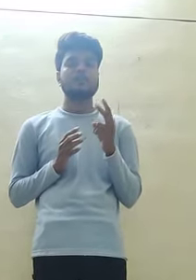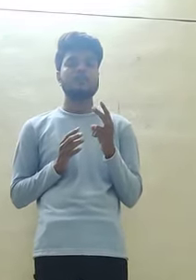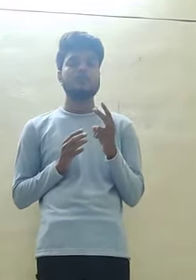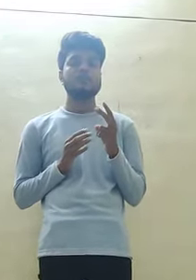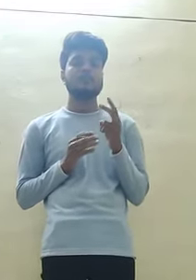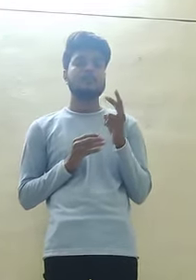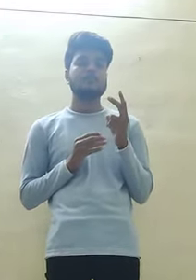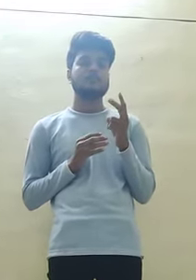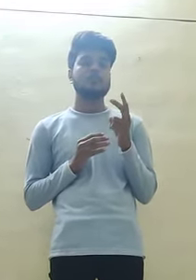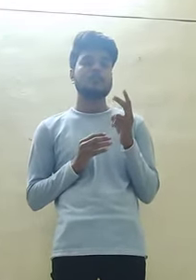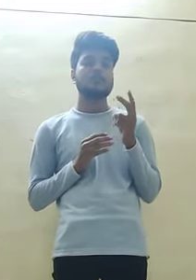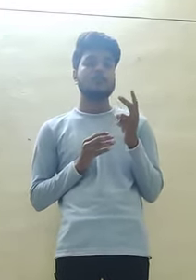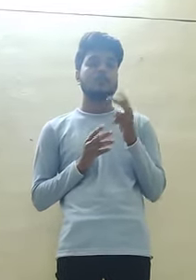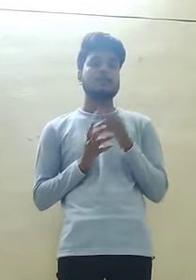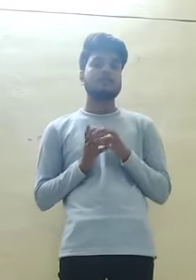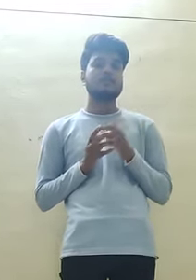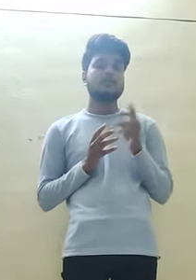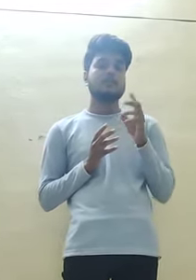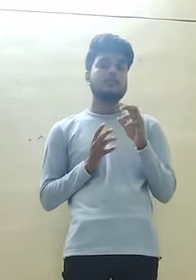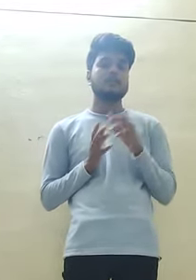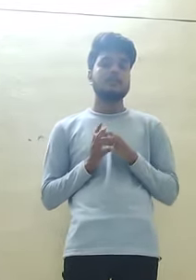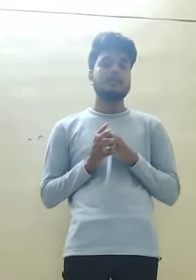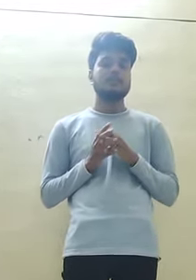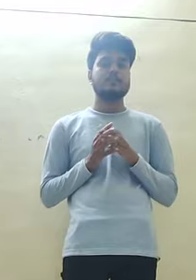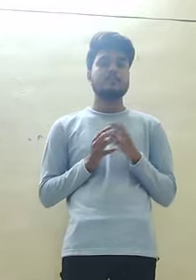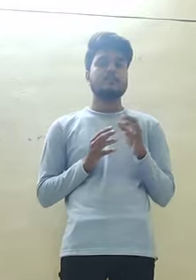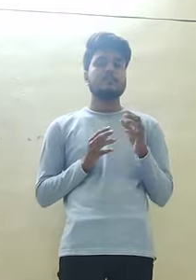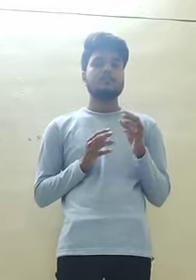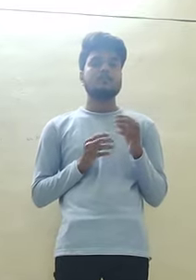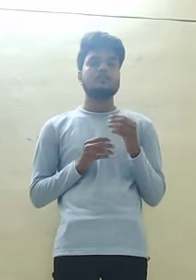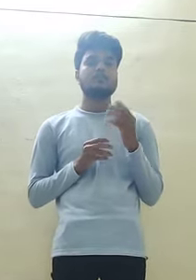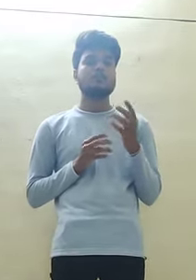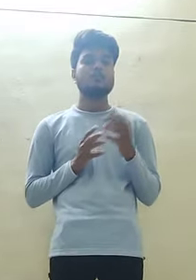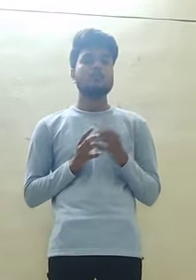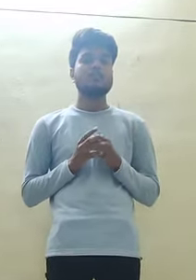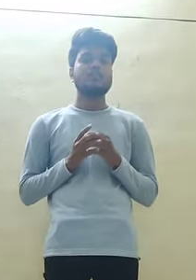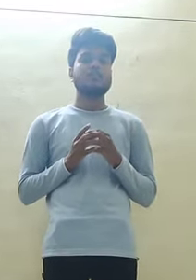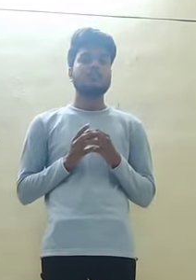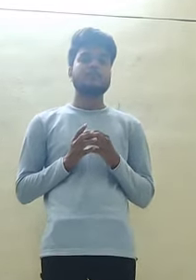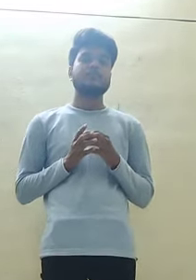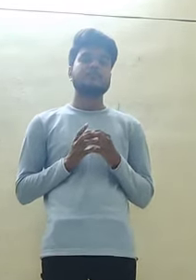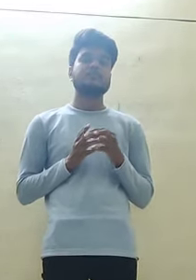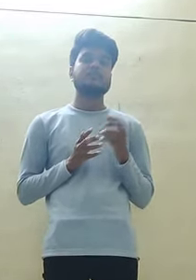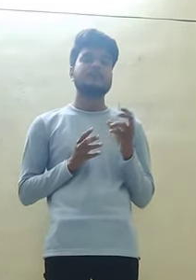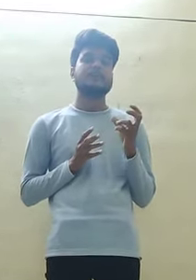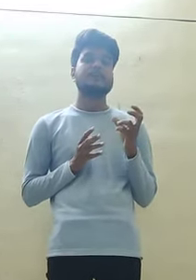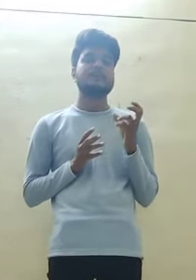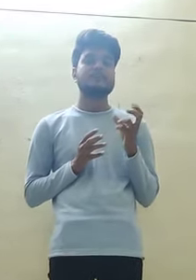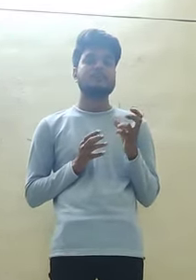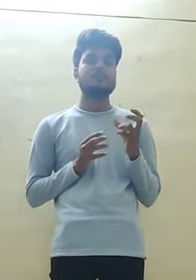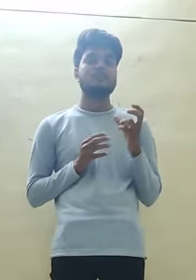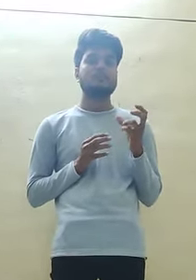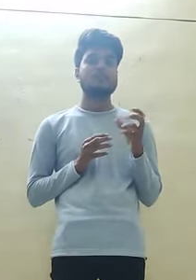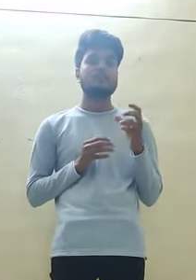two parameters, then token arrow, and then curly braces. Now the body of lambda expression can contain 0, 1 or